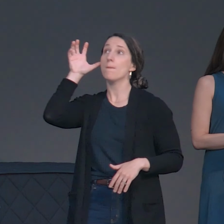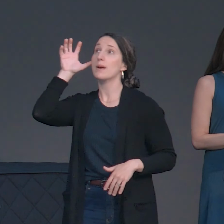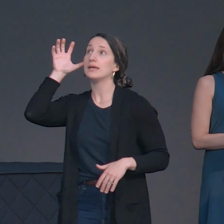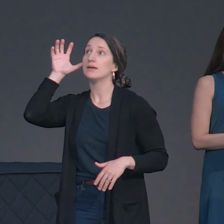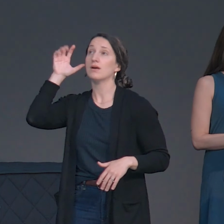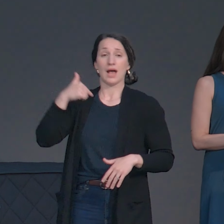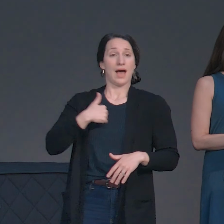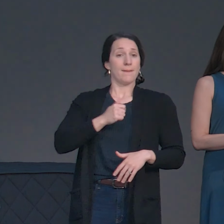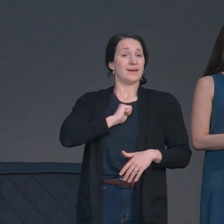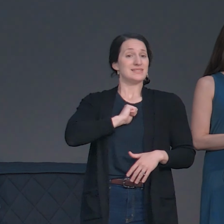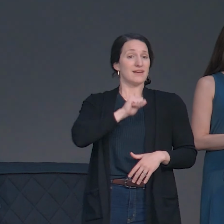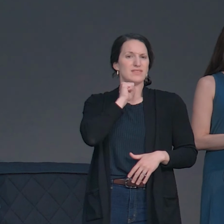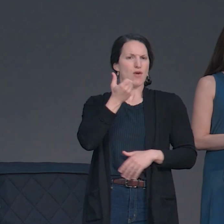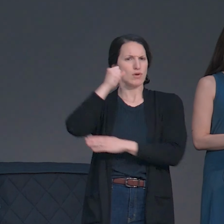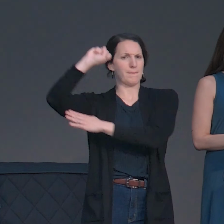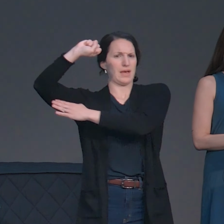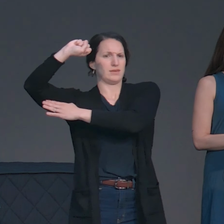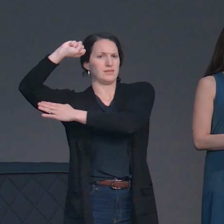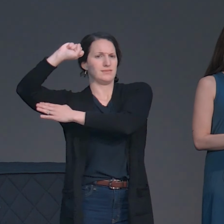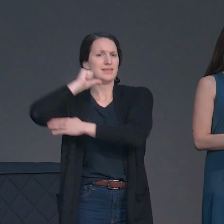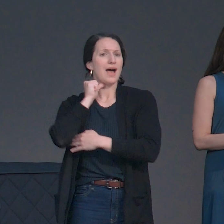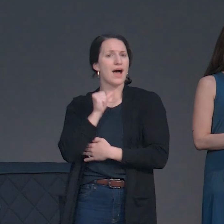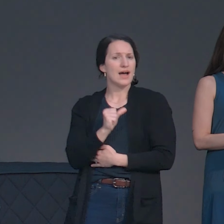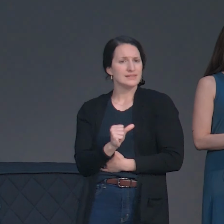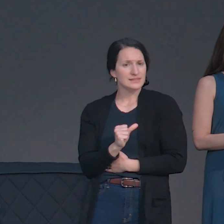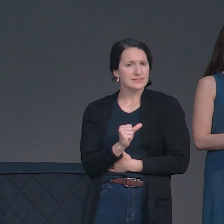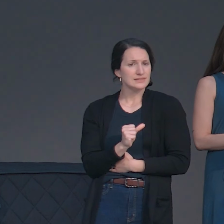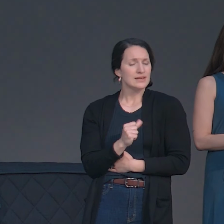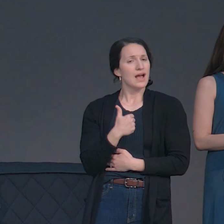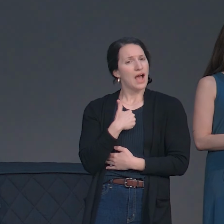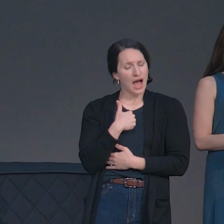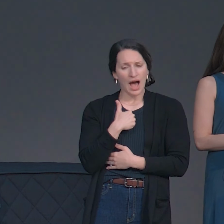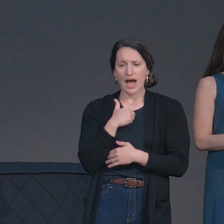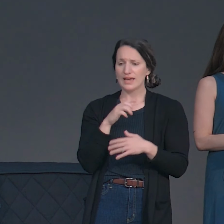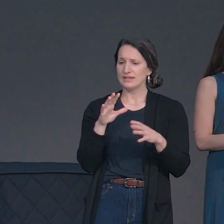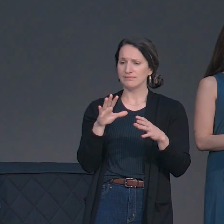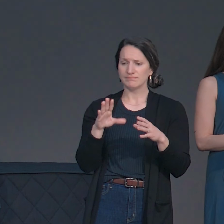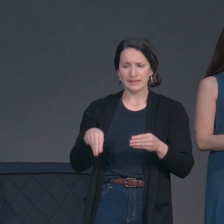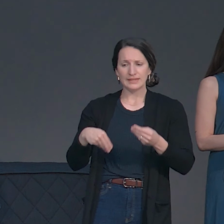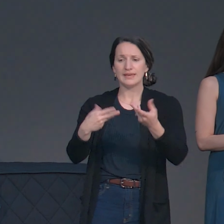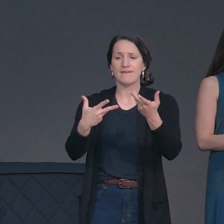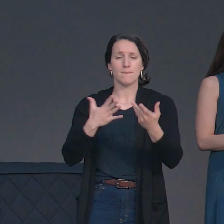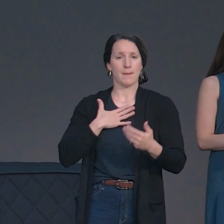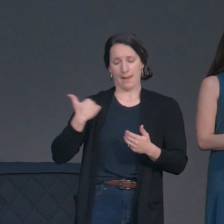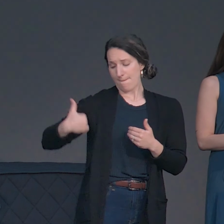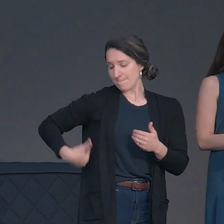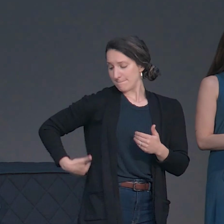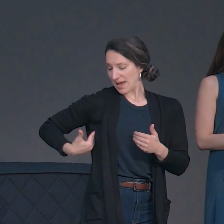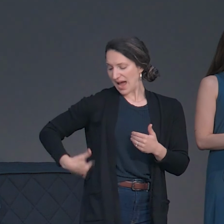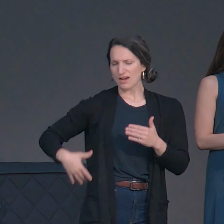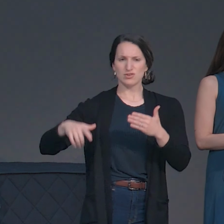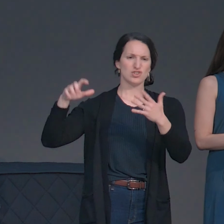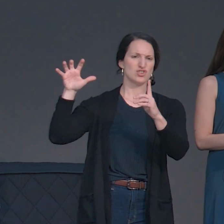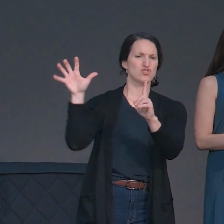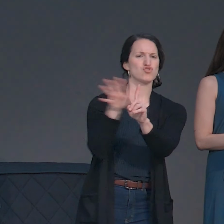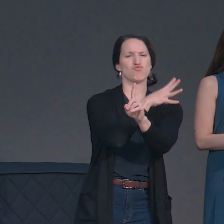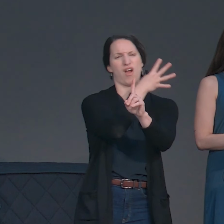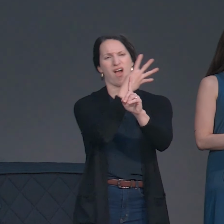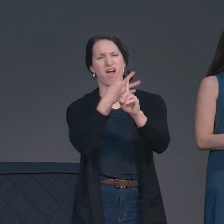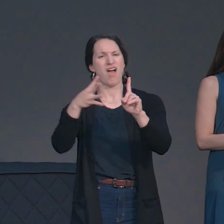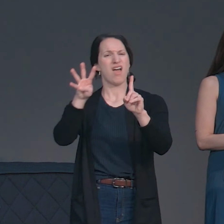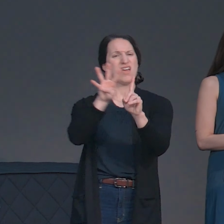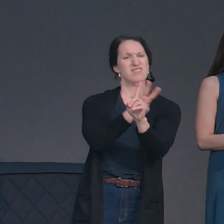rebellious. I turned not backward. I gave my back to those who would strike, and my cheeks to those who would pull